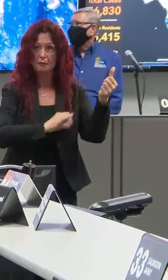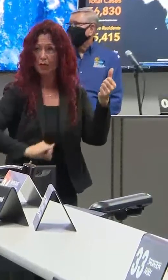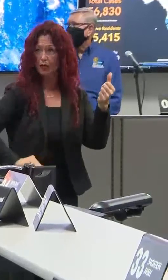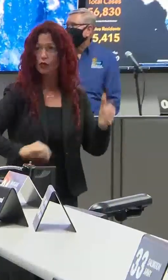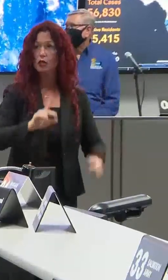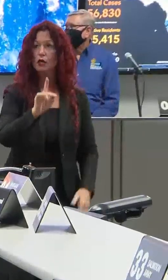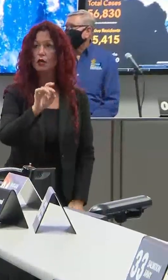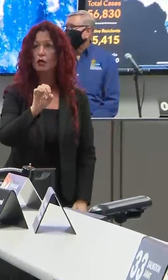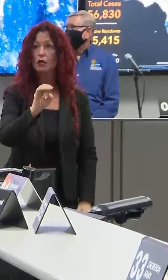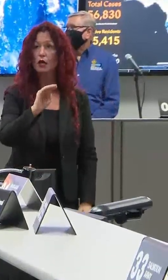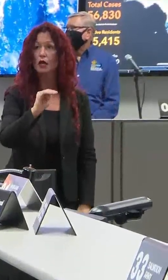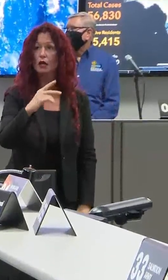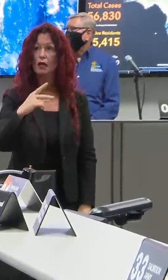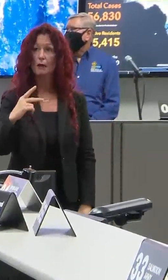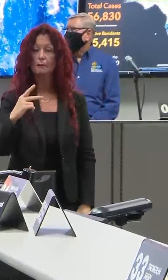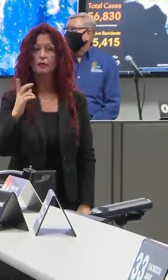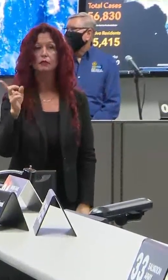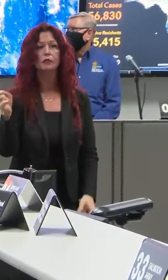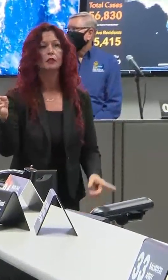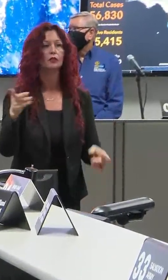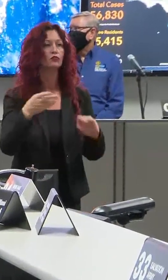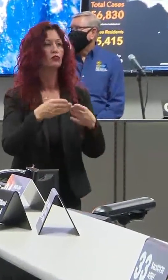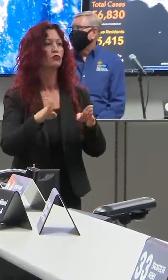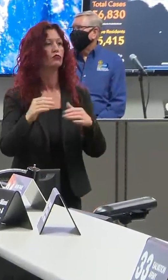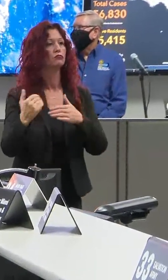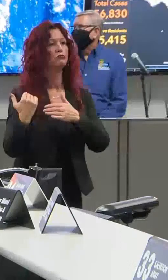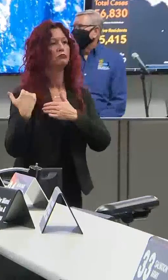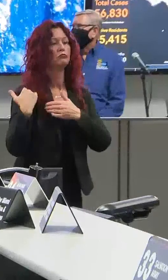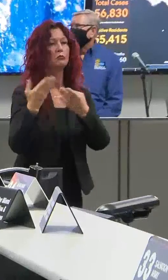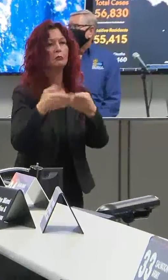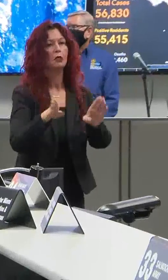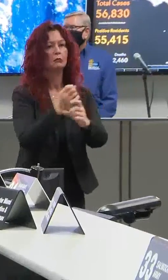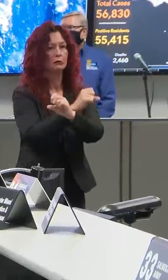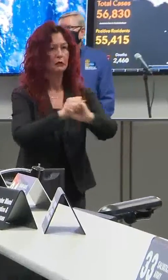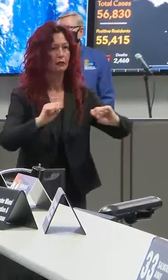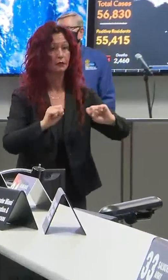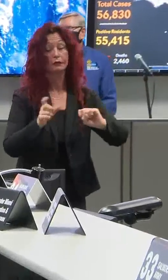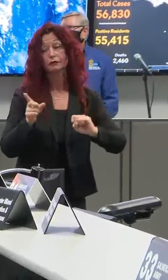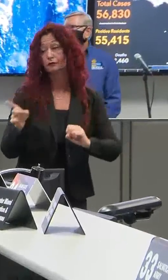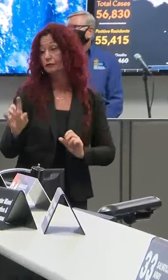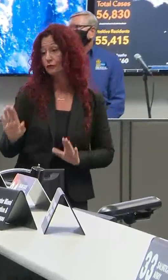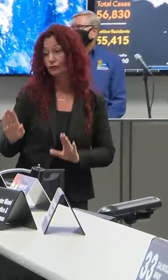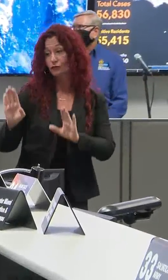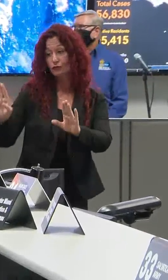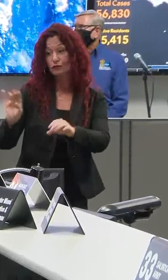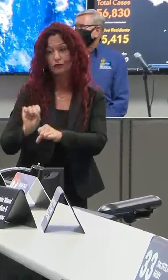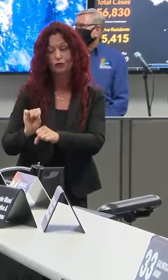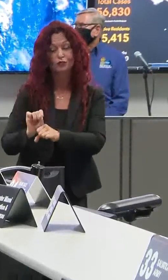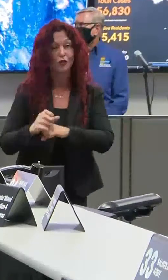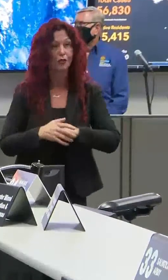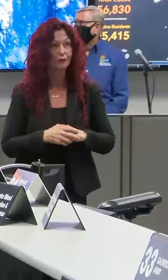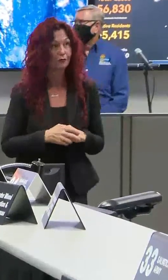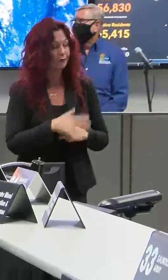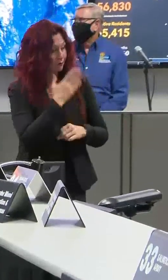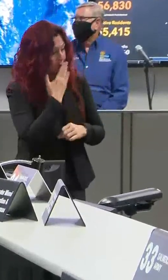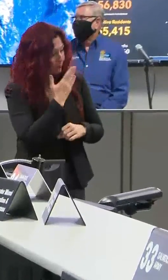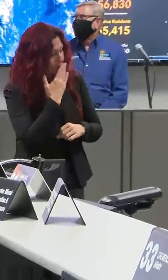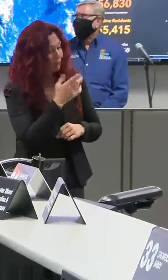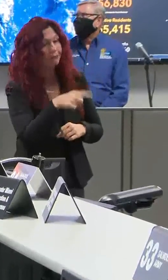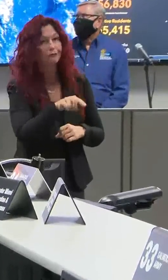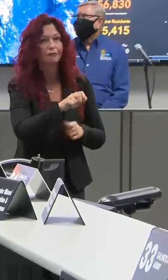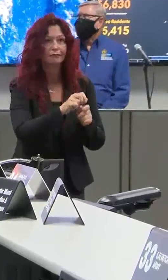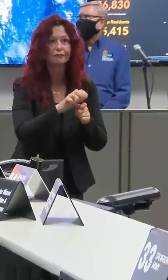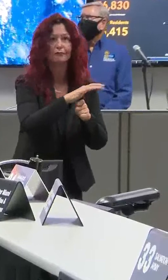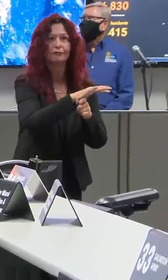right. He's in charge of our public safety. Maurice, you've done an incredible job with our COVID-19 response,